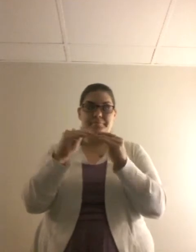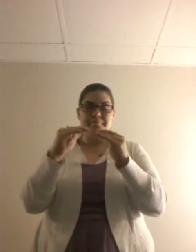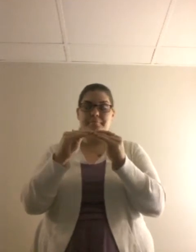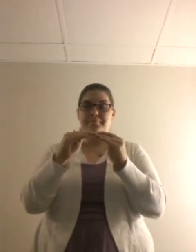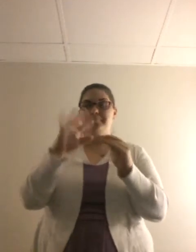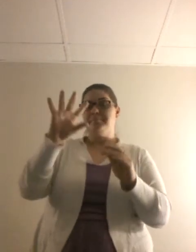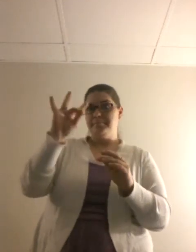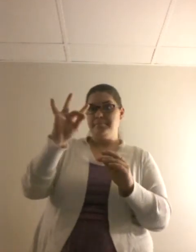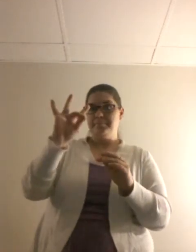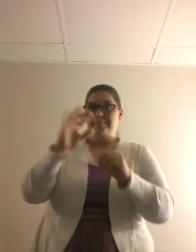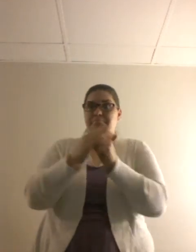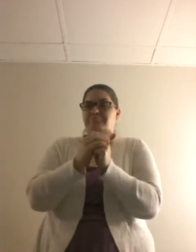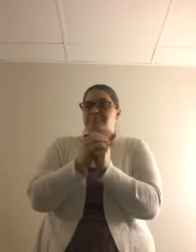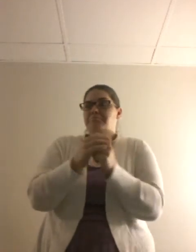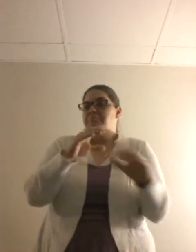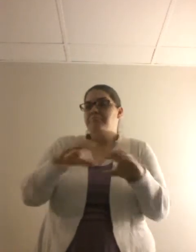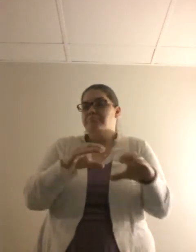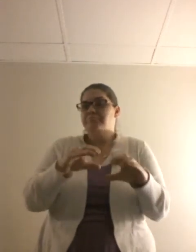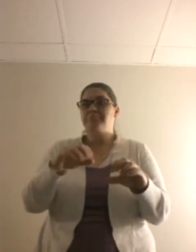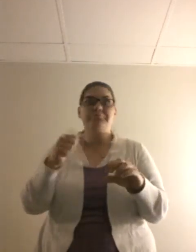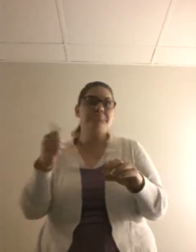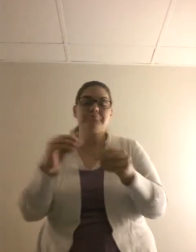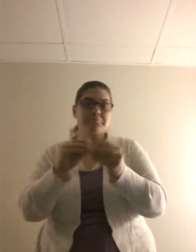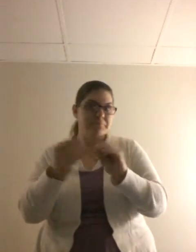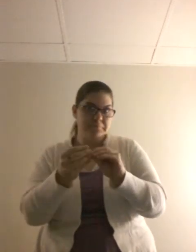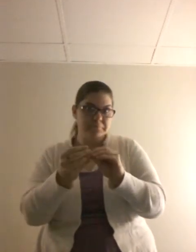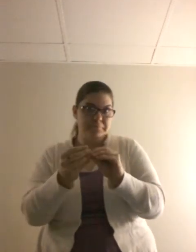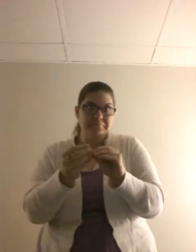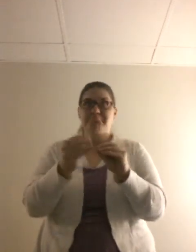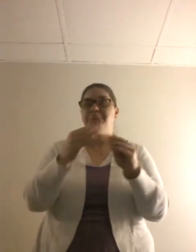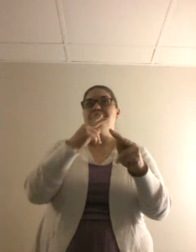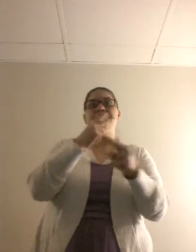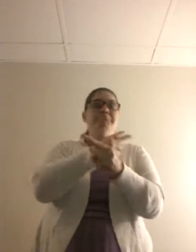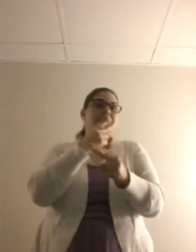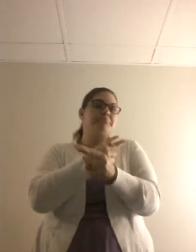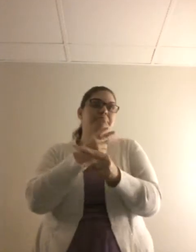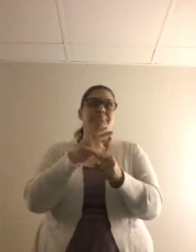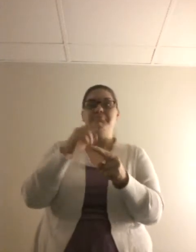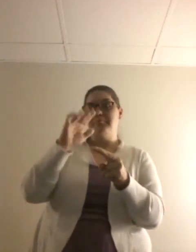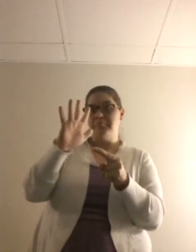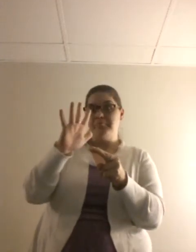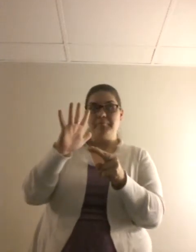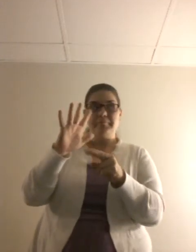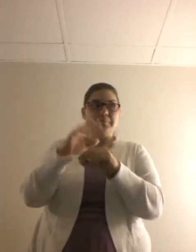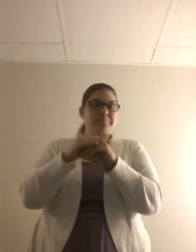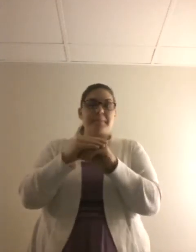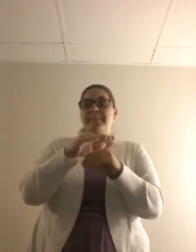5, and I'll have 15 over 4 times 5 is 20. So that's 2